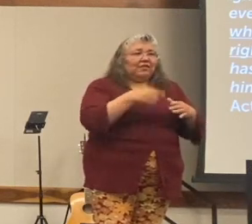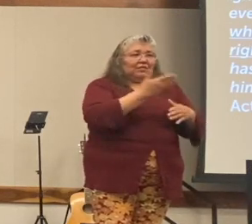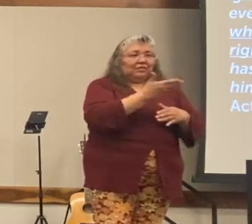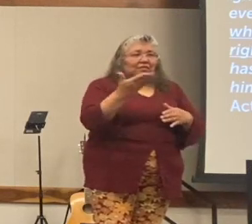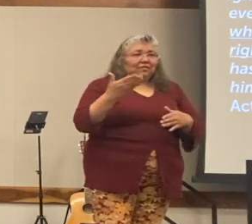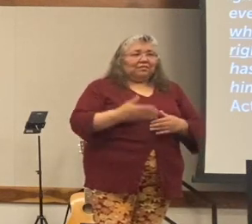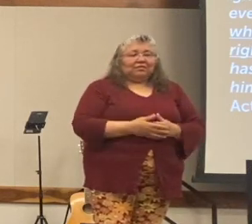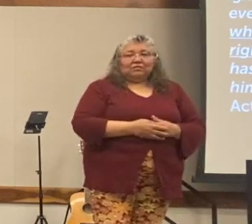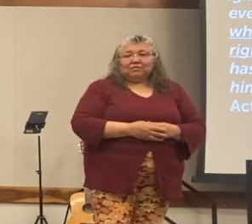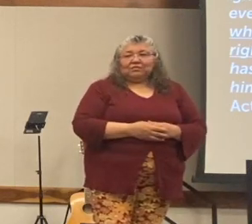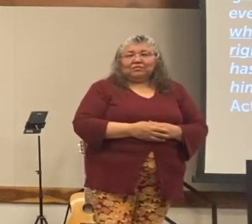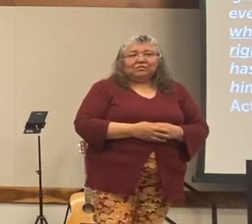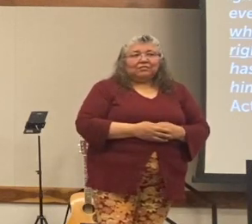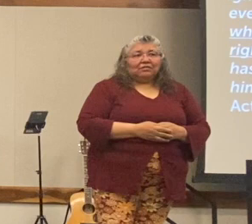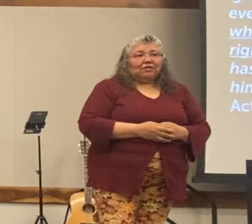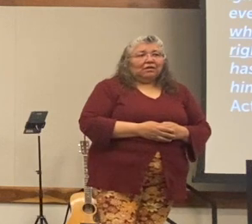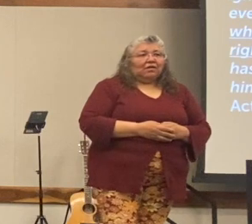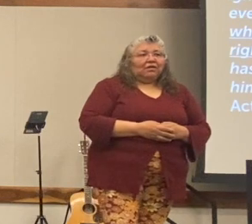things.